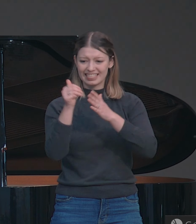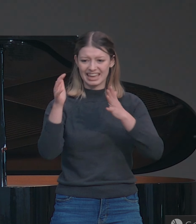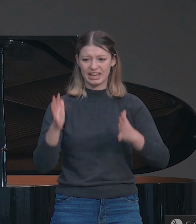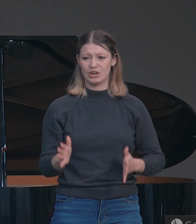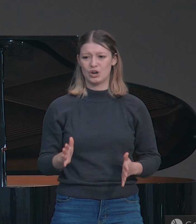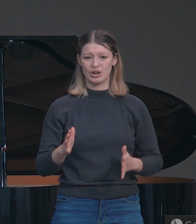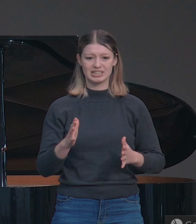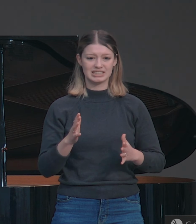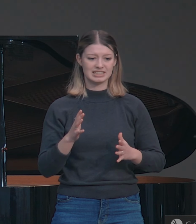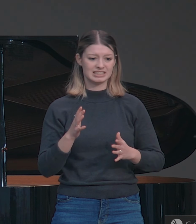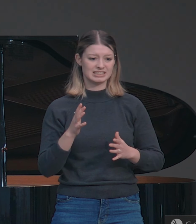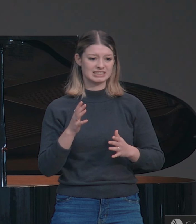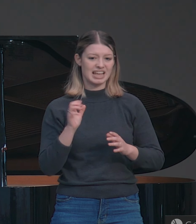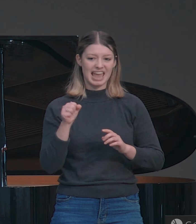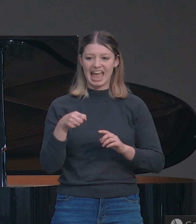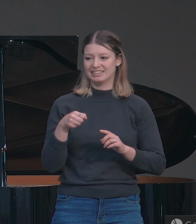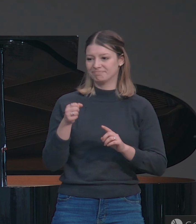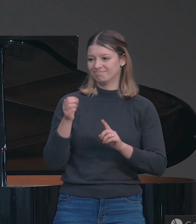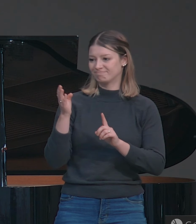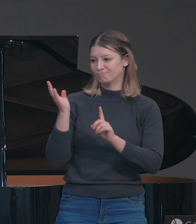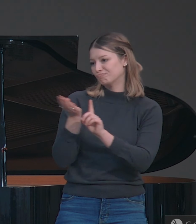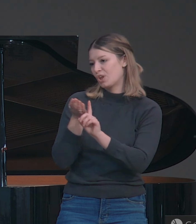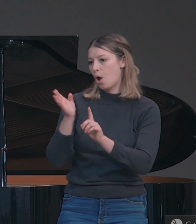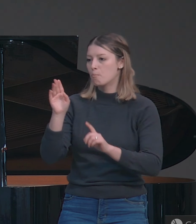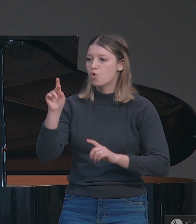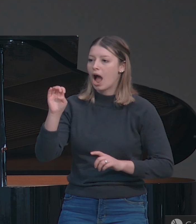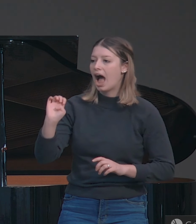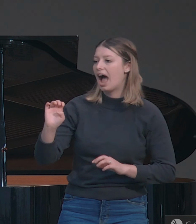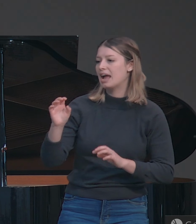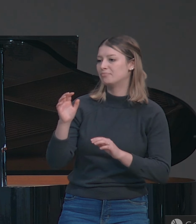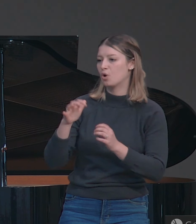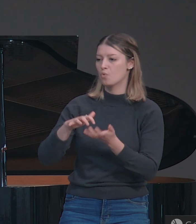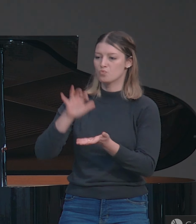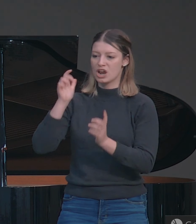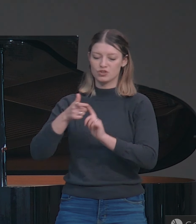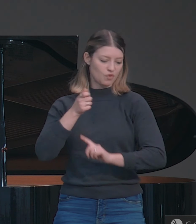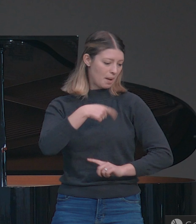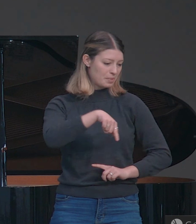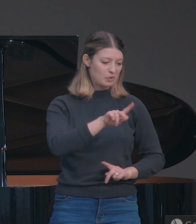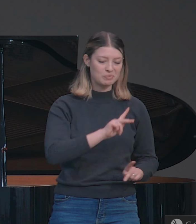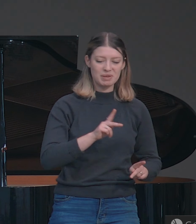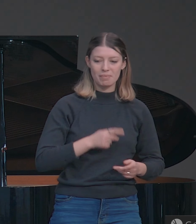were taking bribes and getting rich off the people.